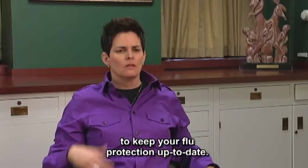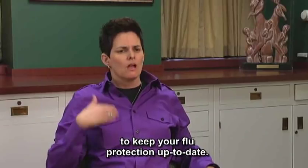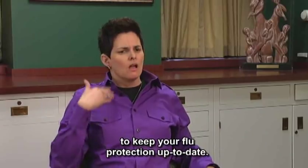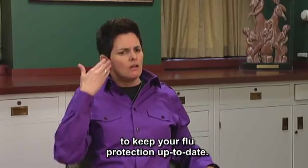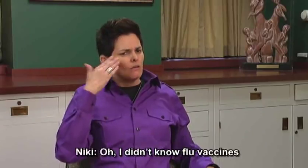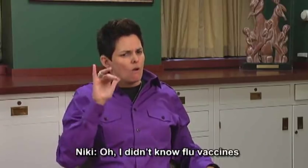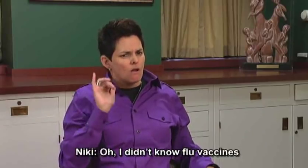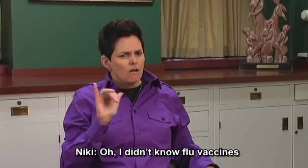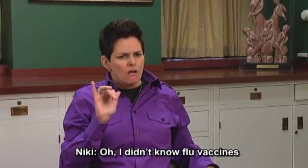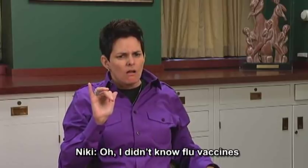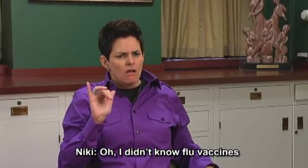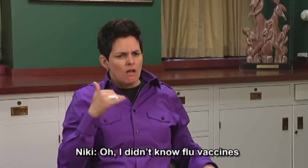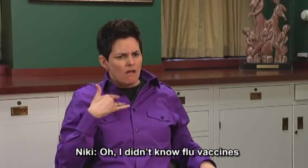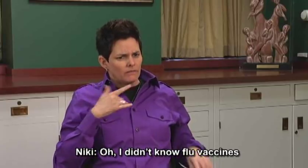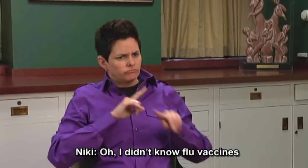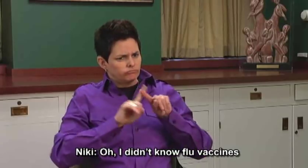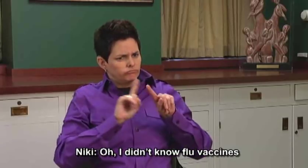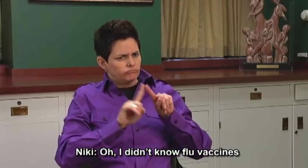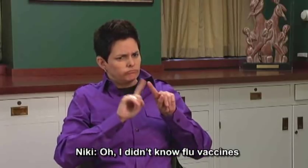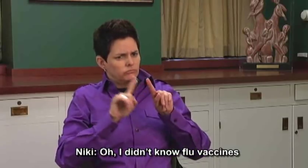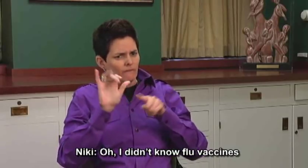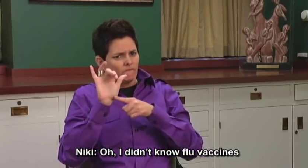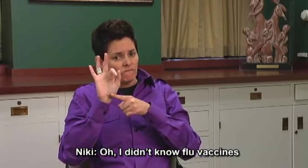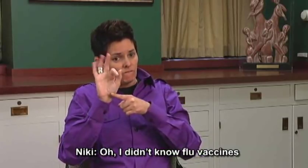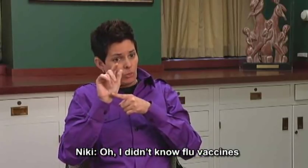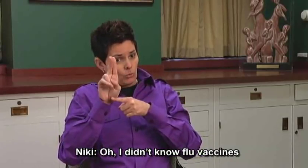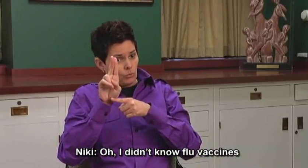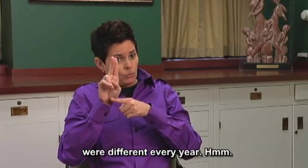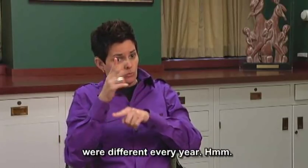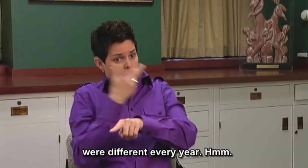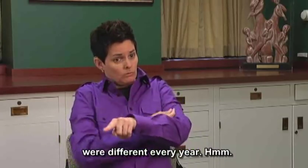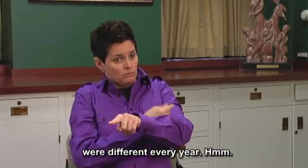oh i didn't know flu vaccines are different every year